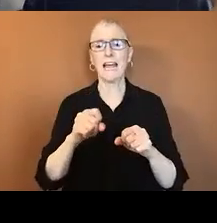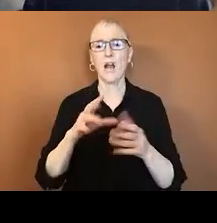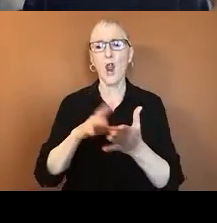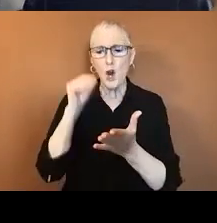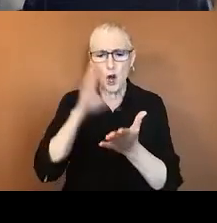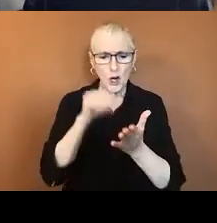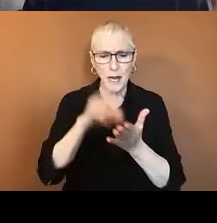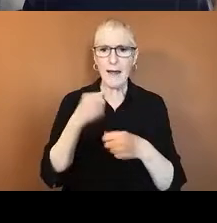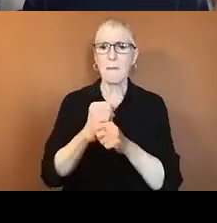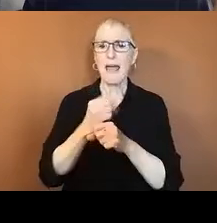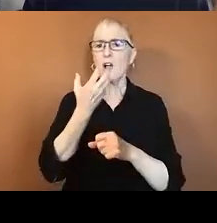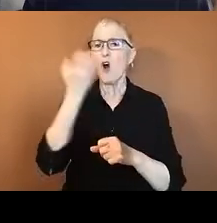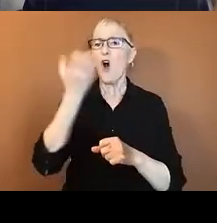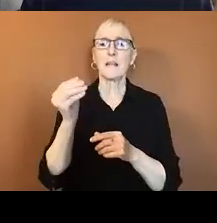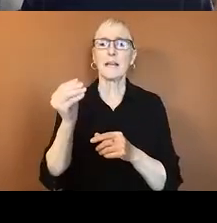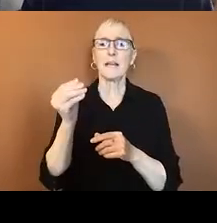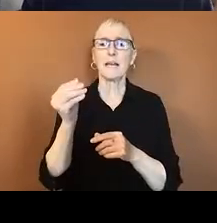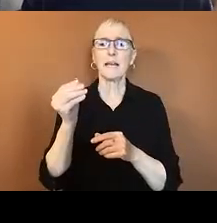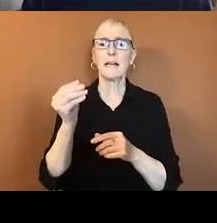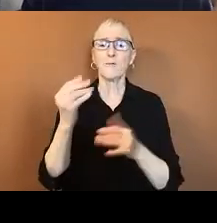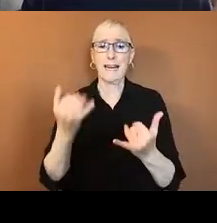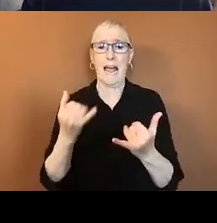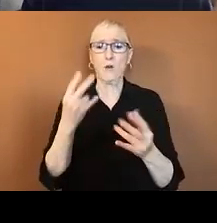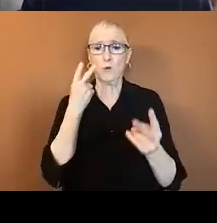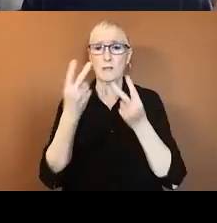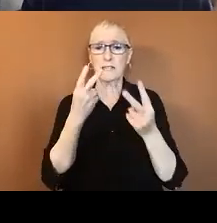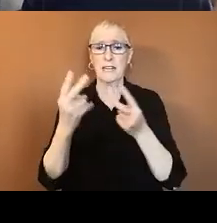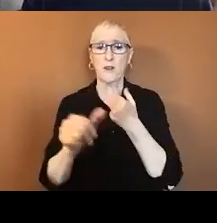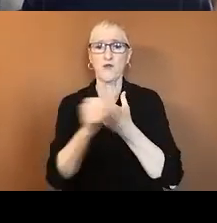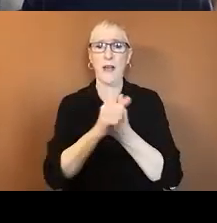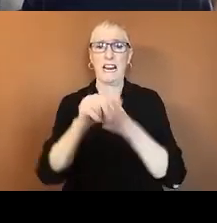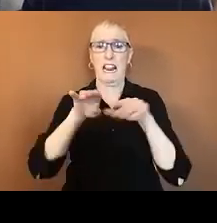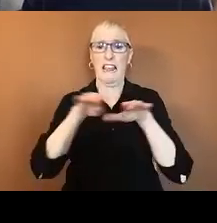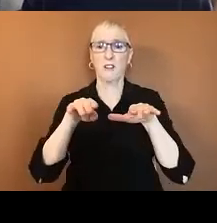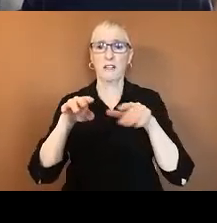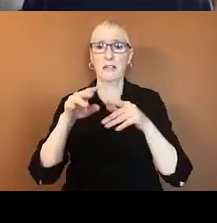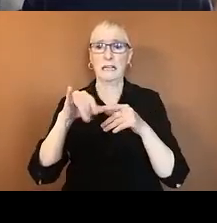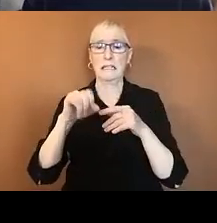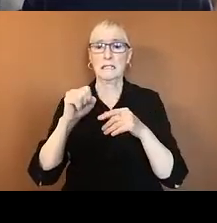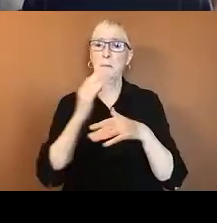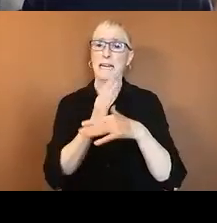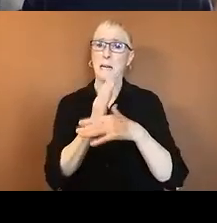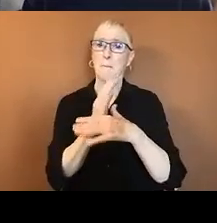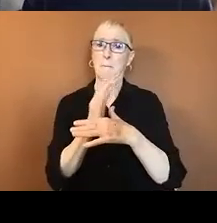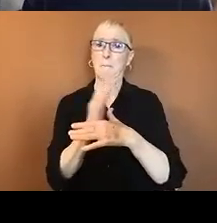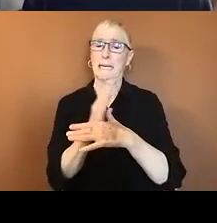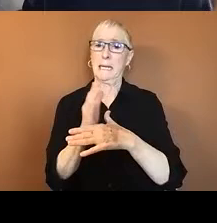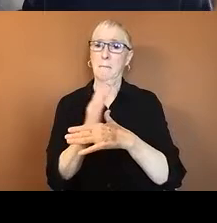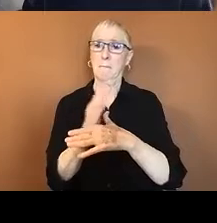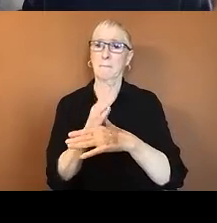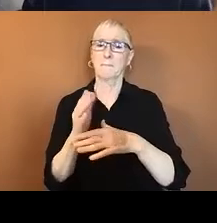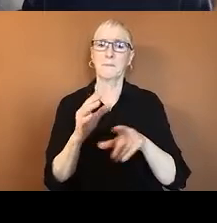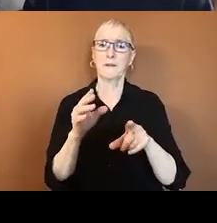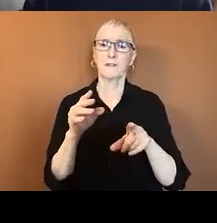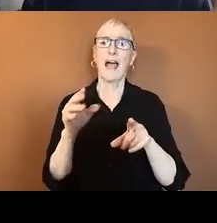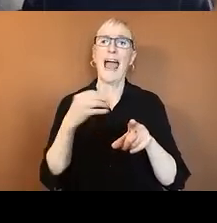make those calls. Right now, you can see the threat level is just kind of medium level. So there's the frog,